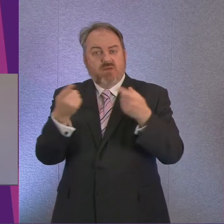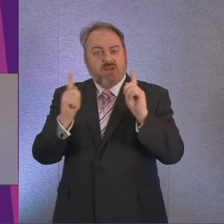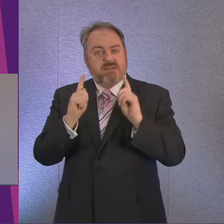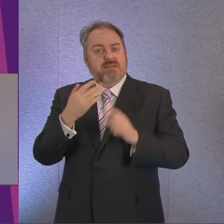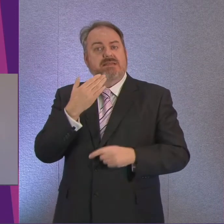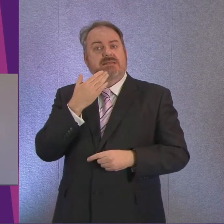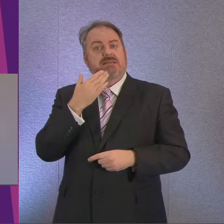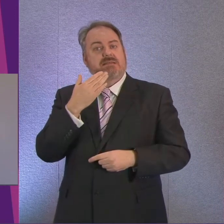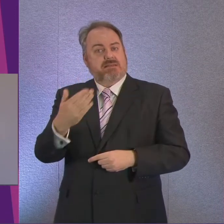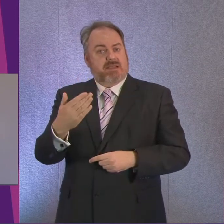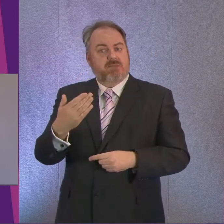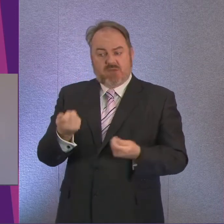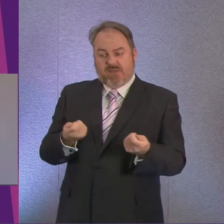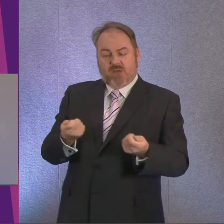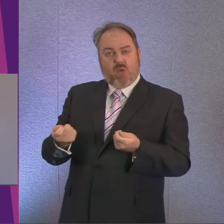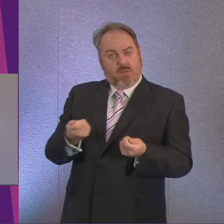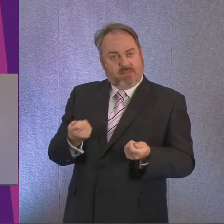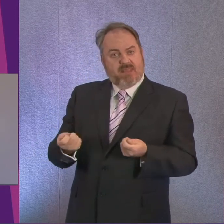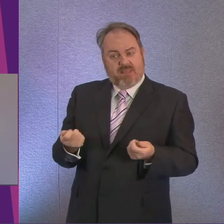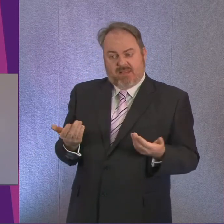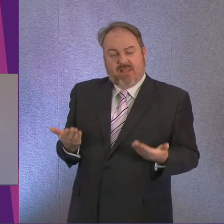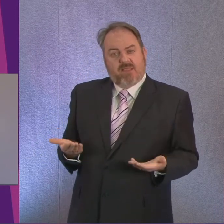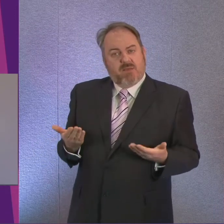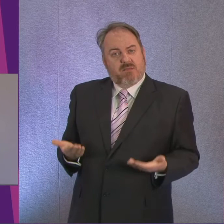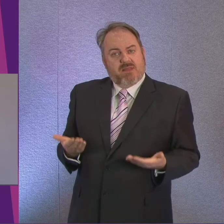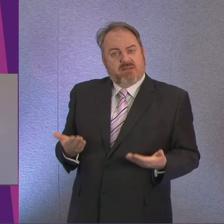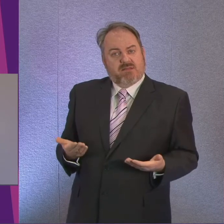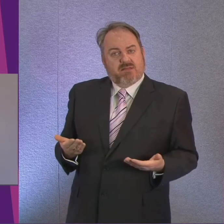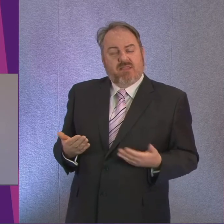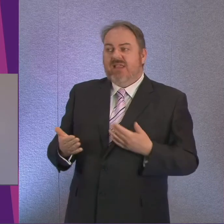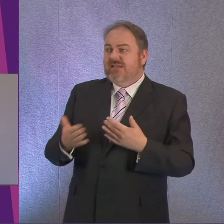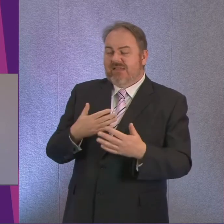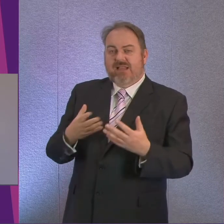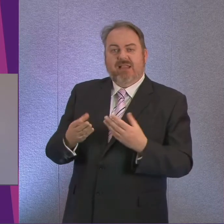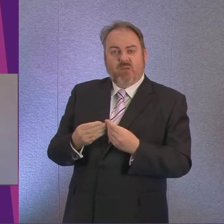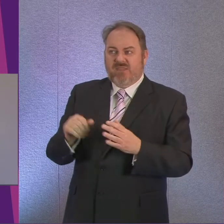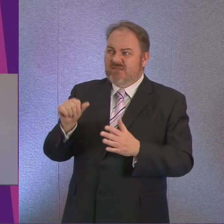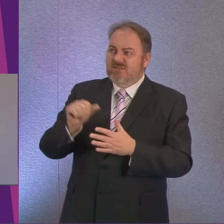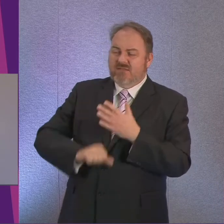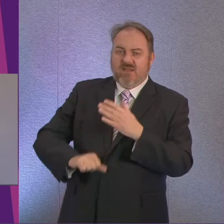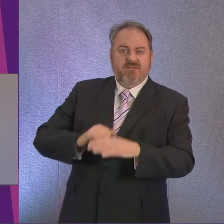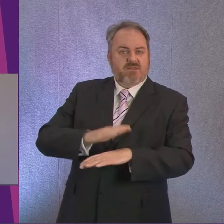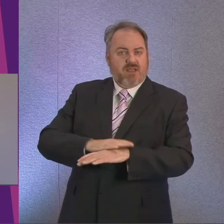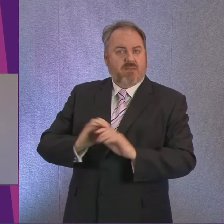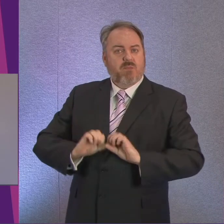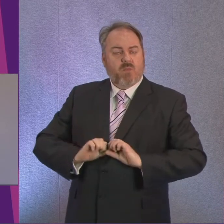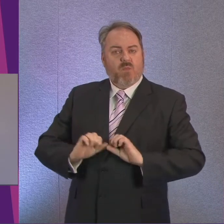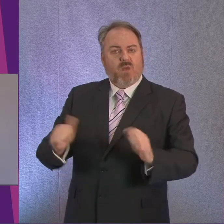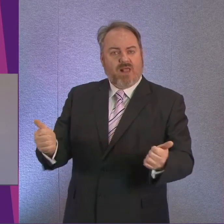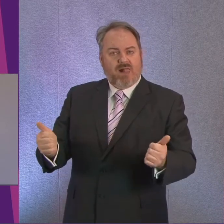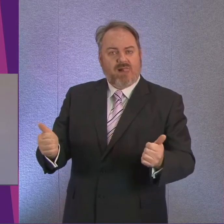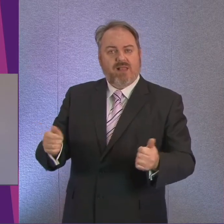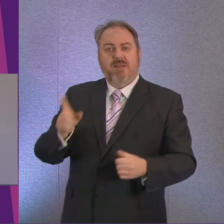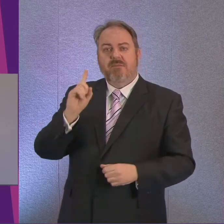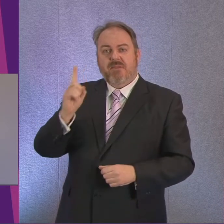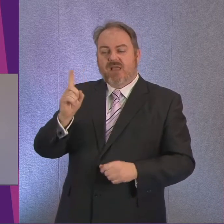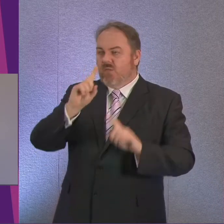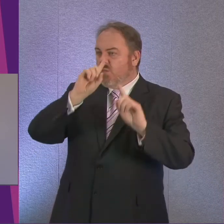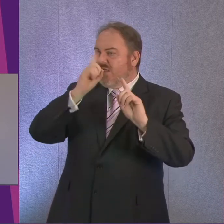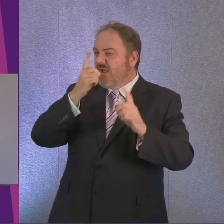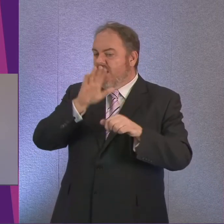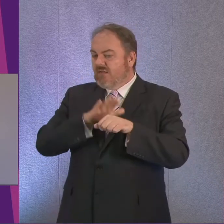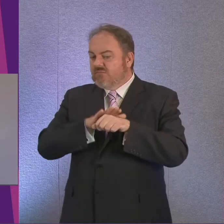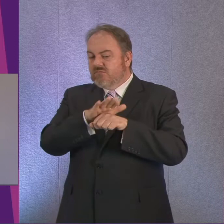incredibly responsible. They're meeting this challenge as best as they can, but of course we still don't know the scale of it, and that will become